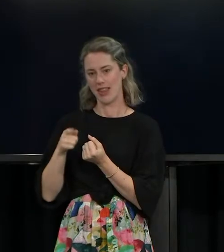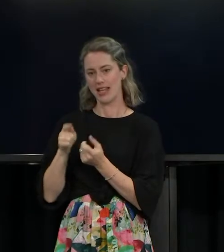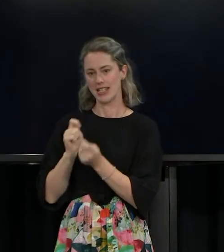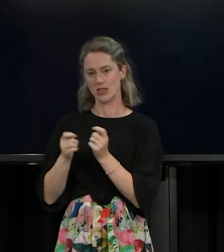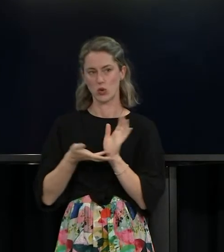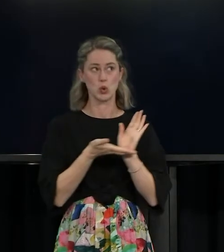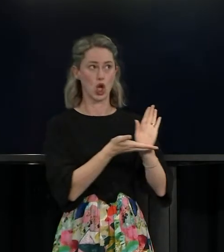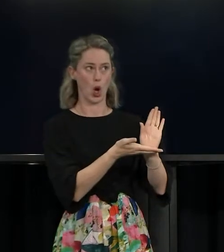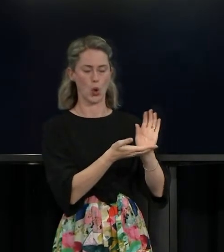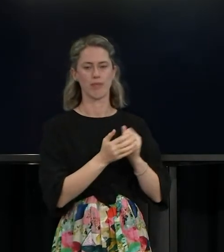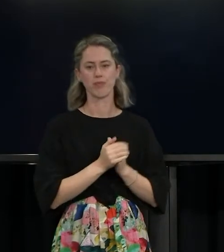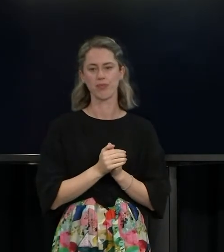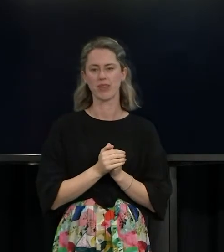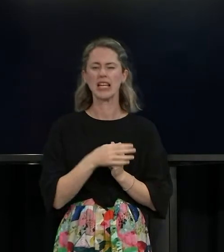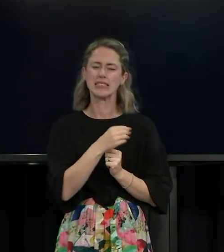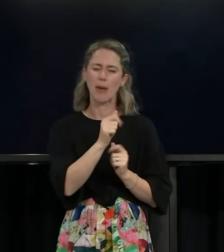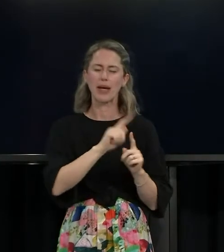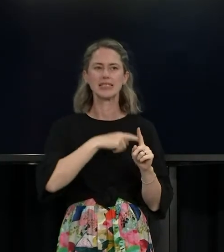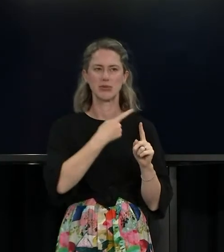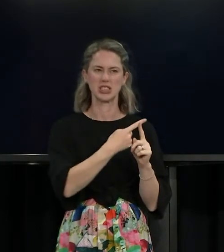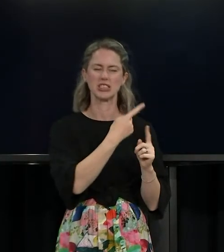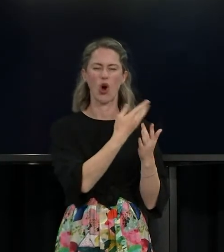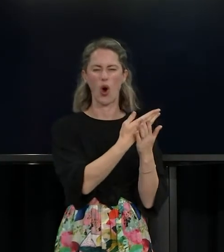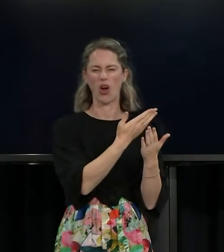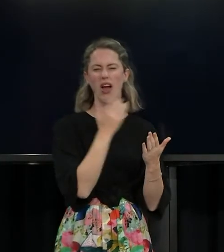and COVID-19 websites.